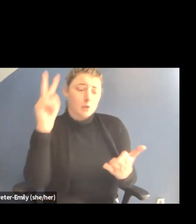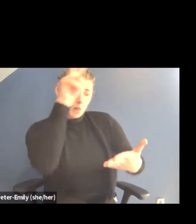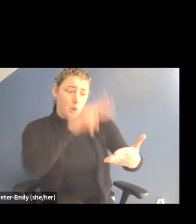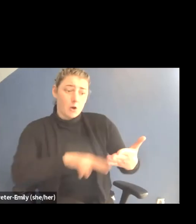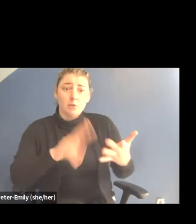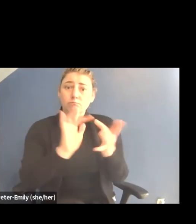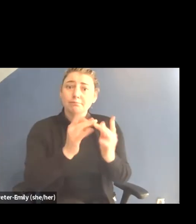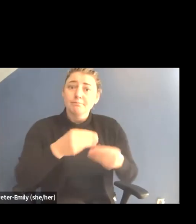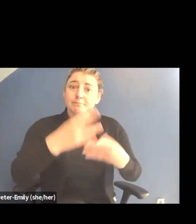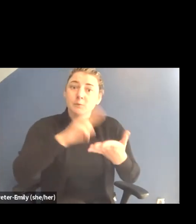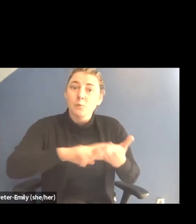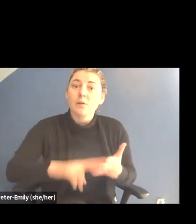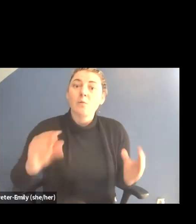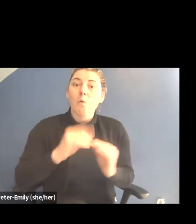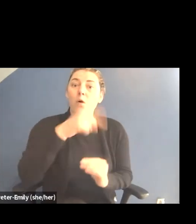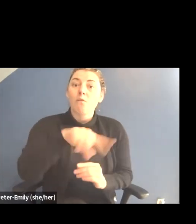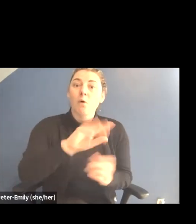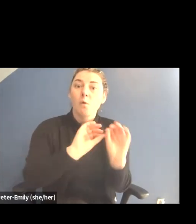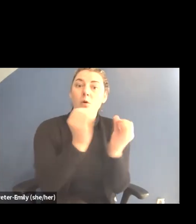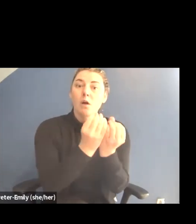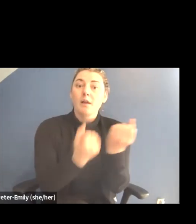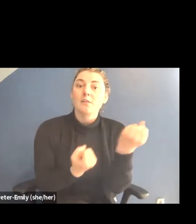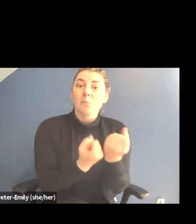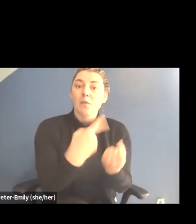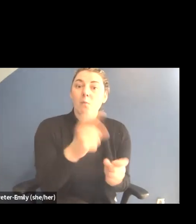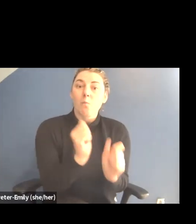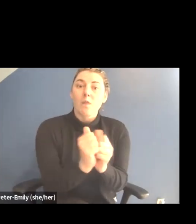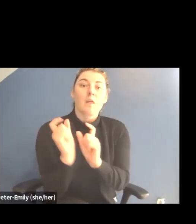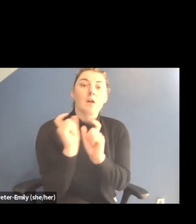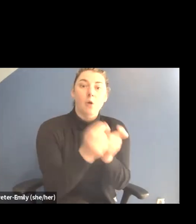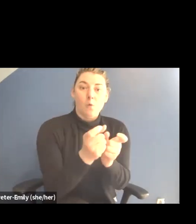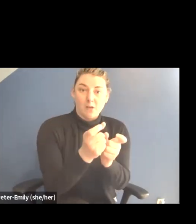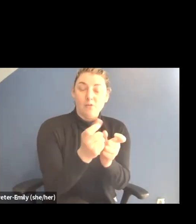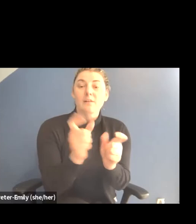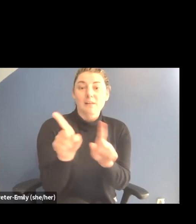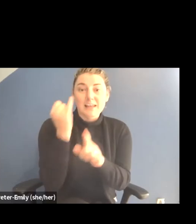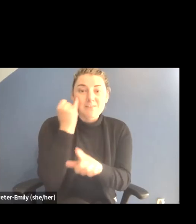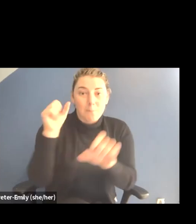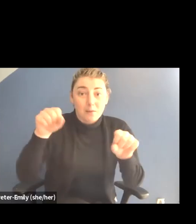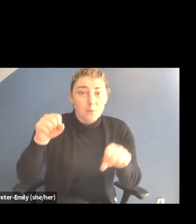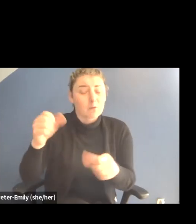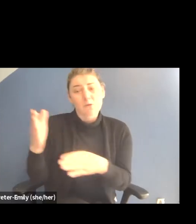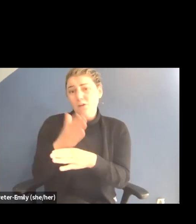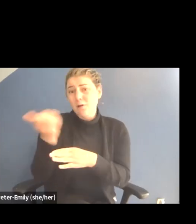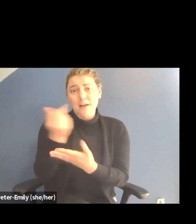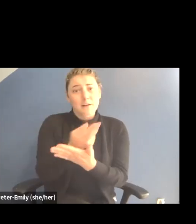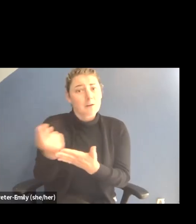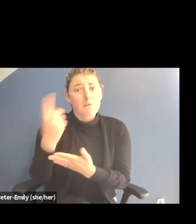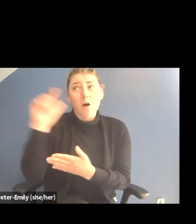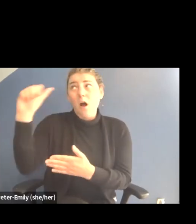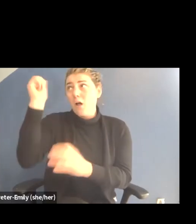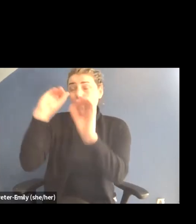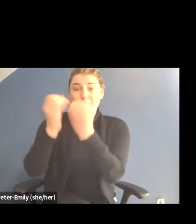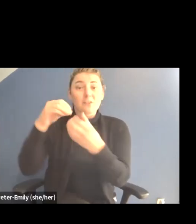these organizations and support them with donations if possible. We also encourage you to share any resources or organizations in the